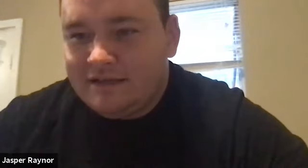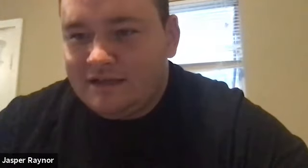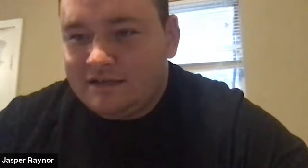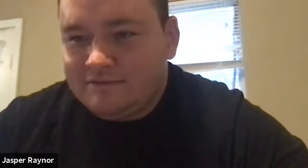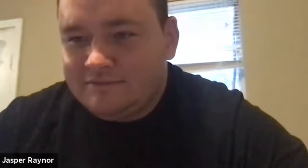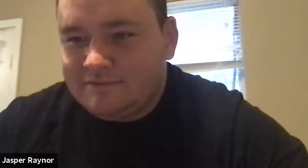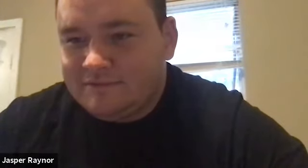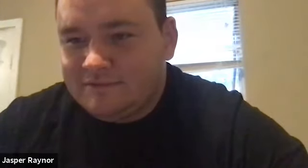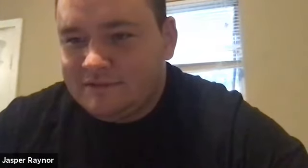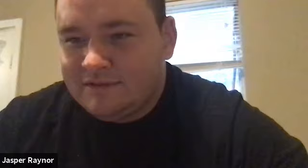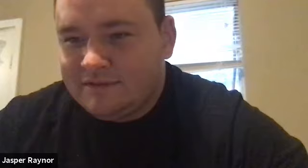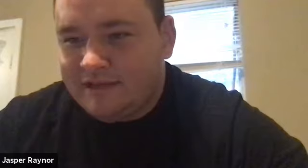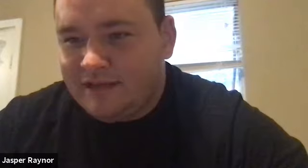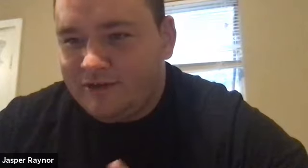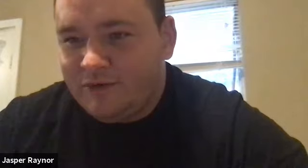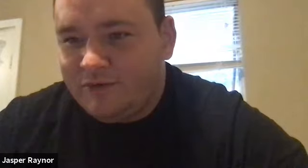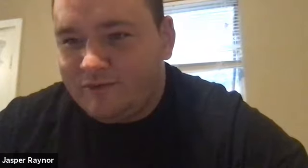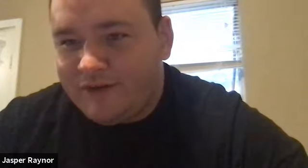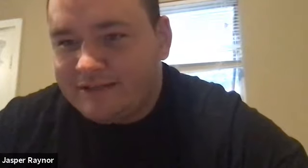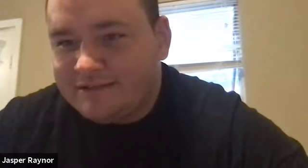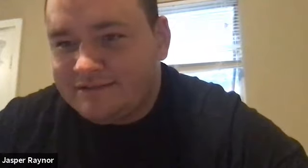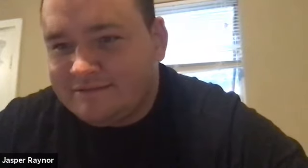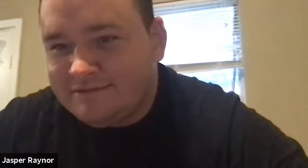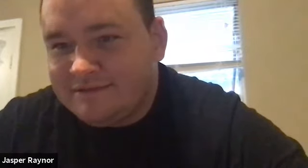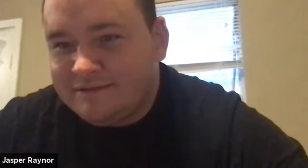And that other dude from France.